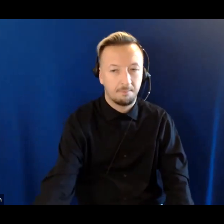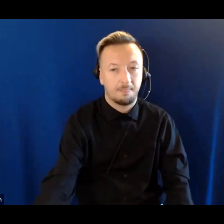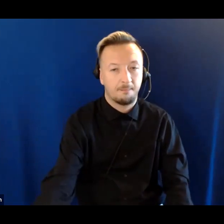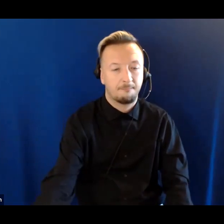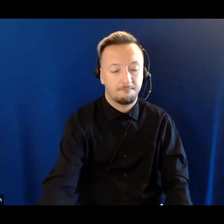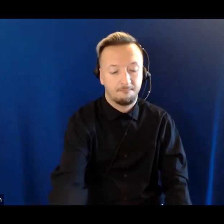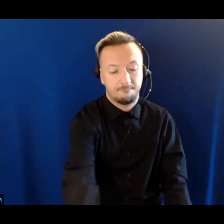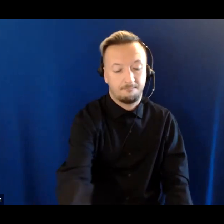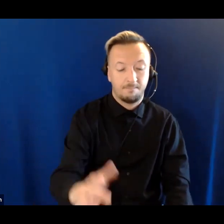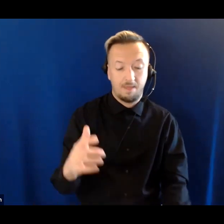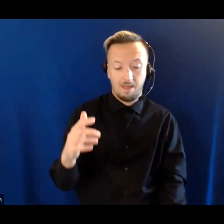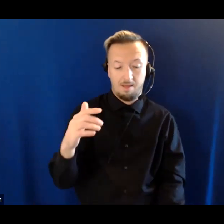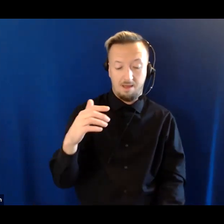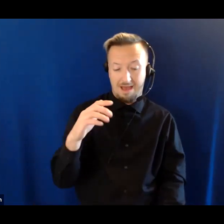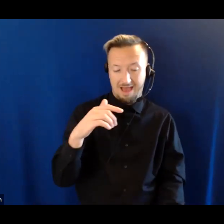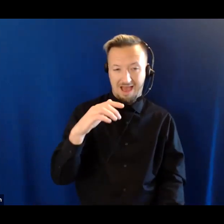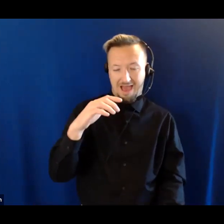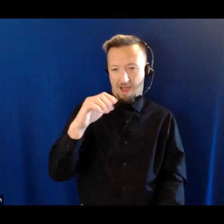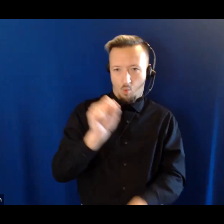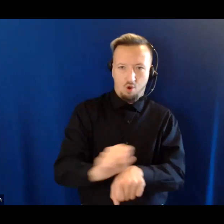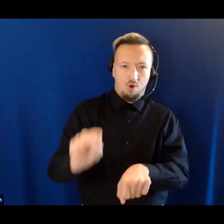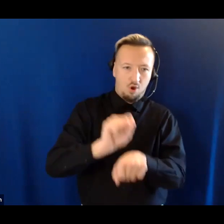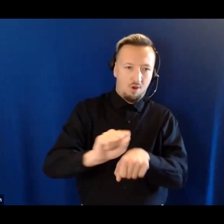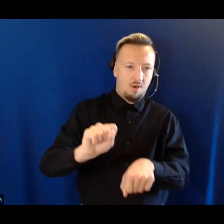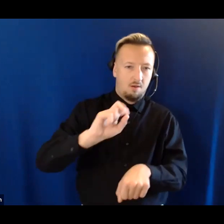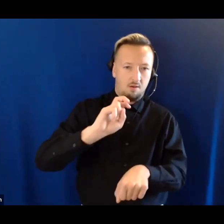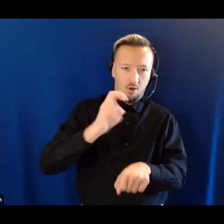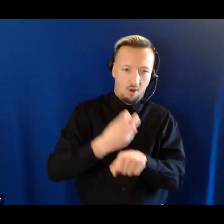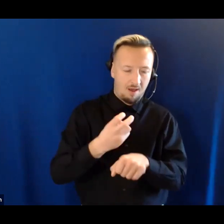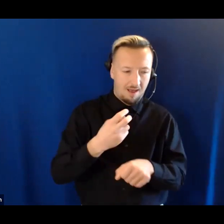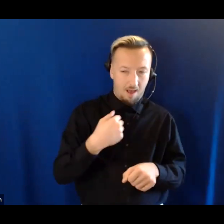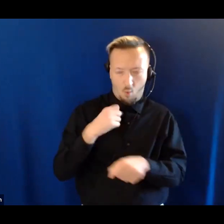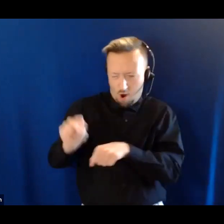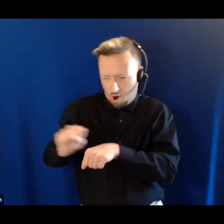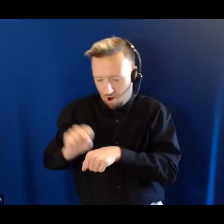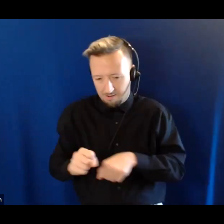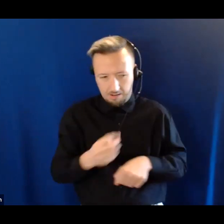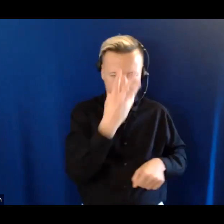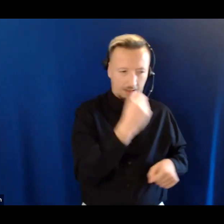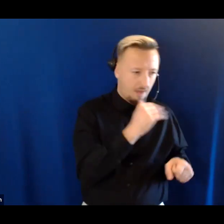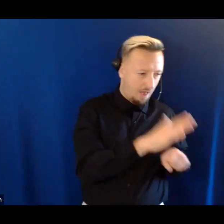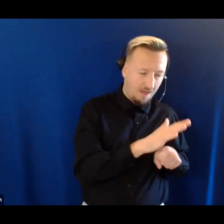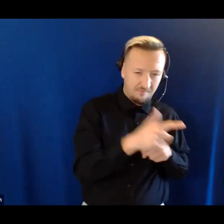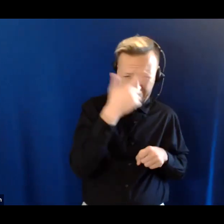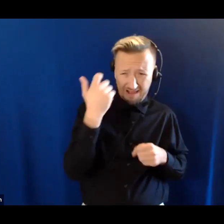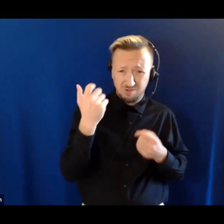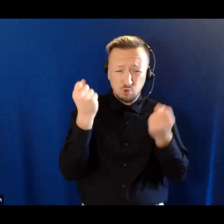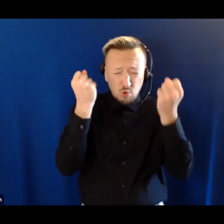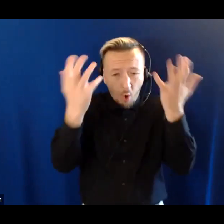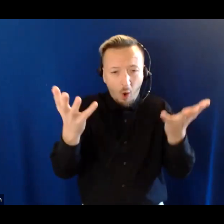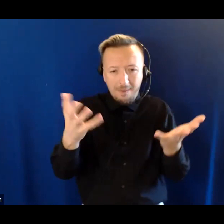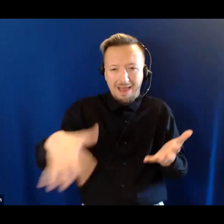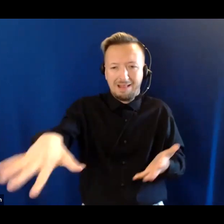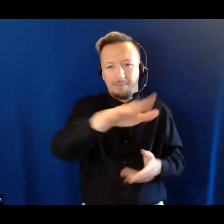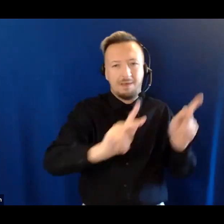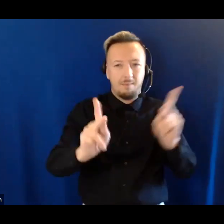never worked more and slept less, because the need out there is just so incredible. And